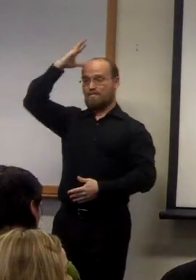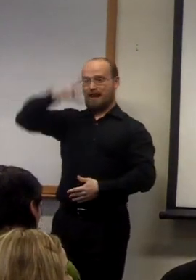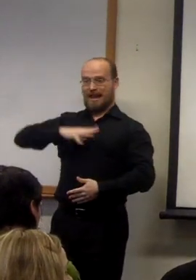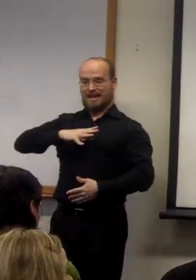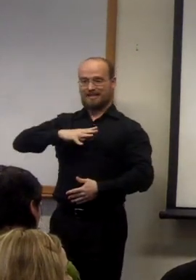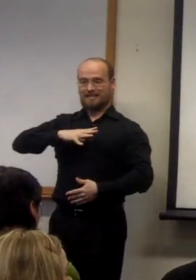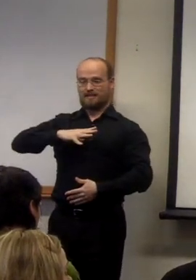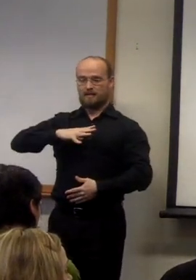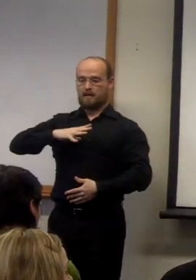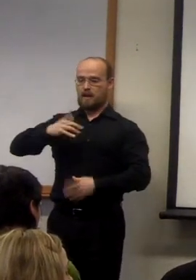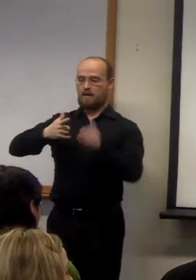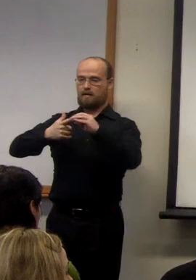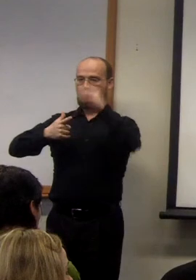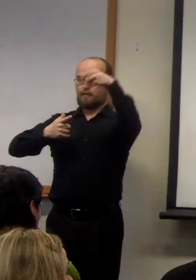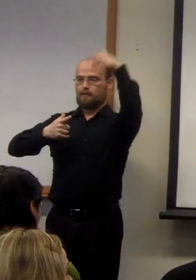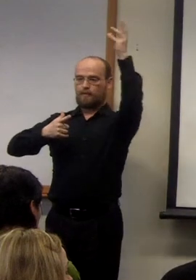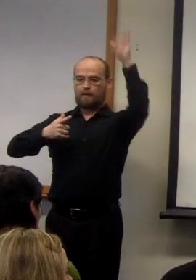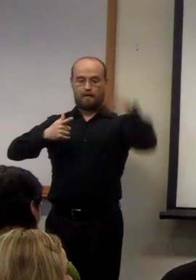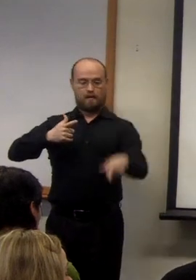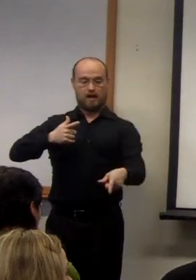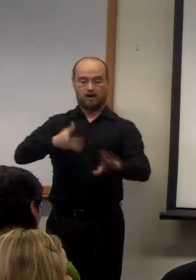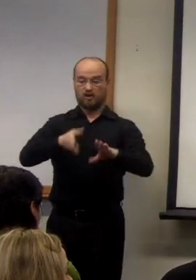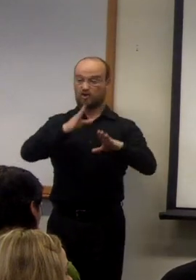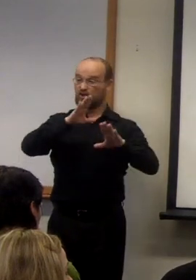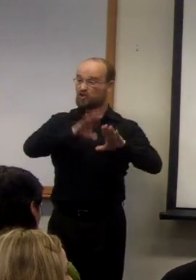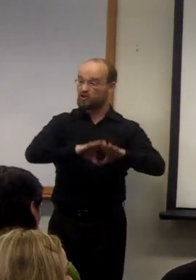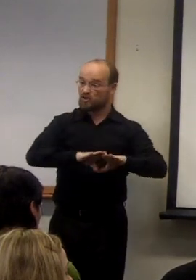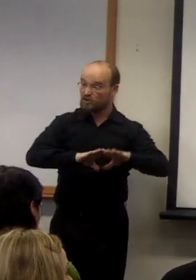dead, defenseless child.